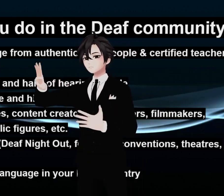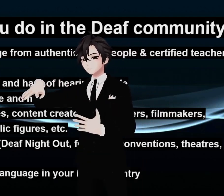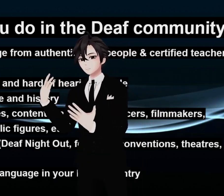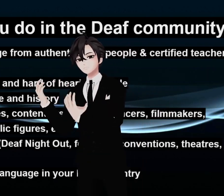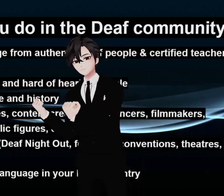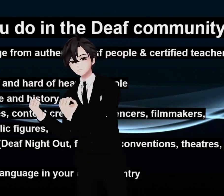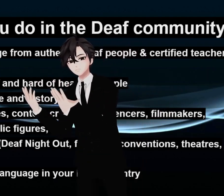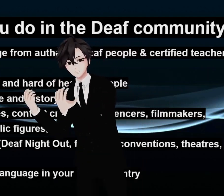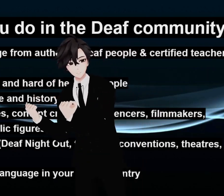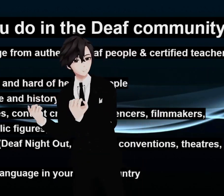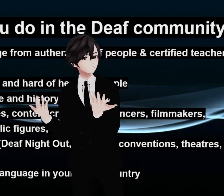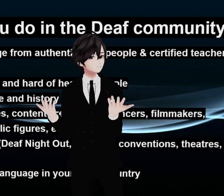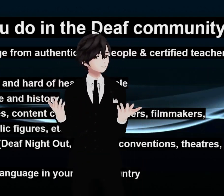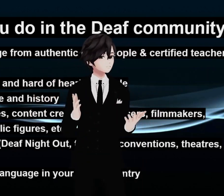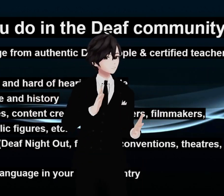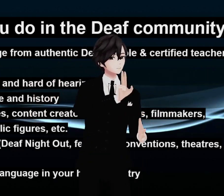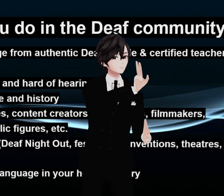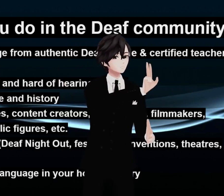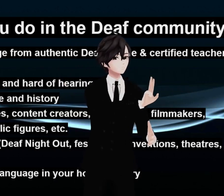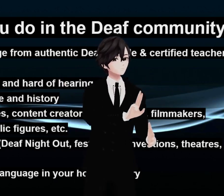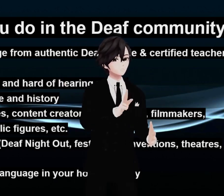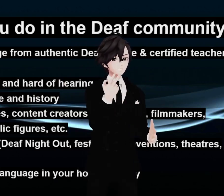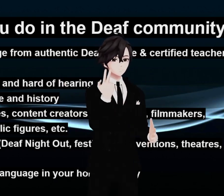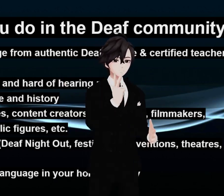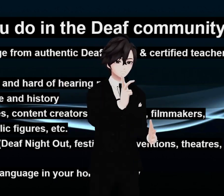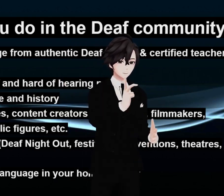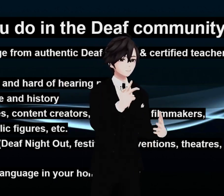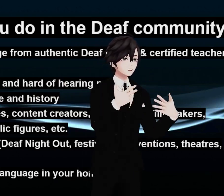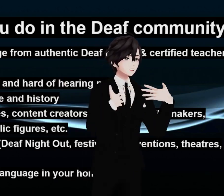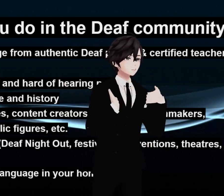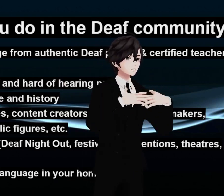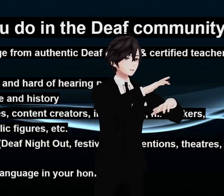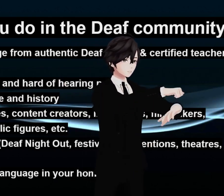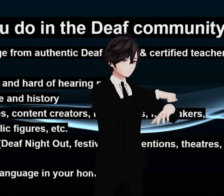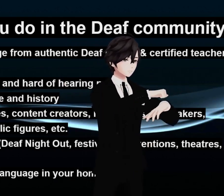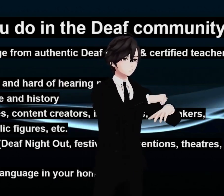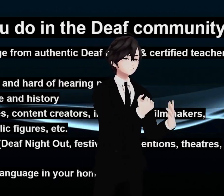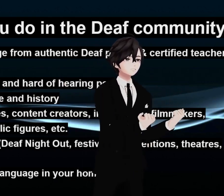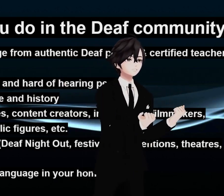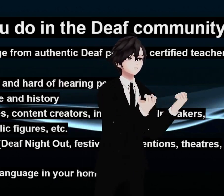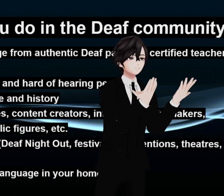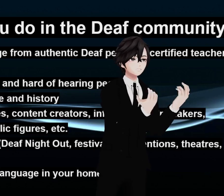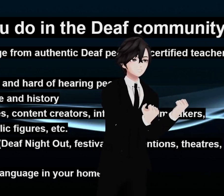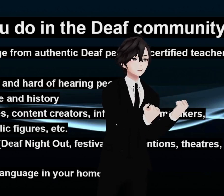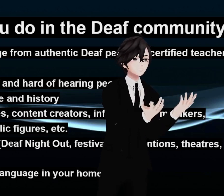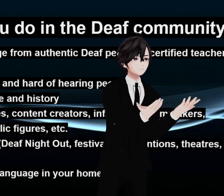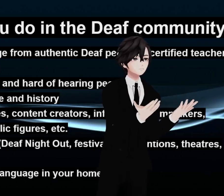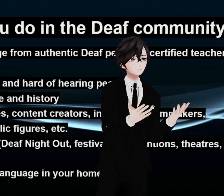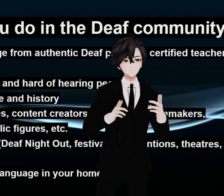For example, French has French Sign Language. The UK has British Sign